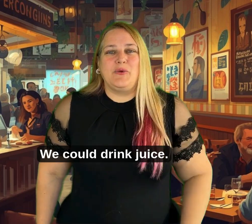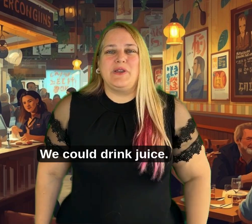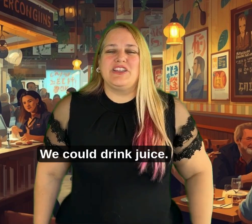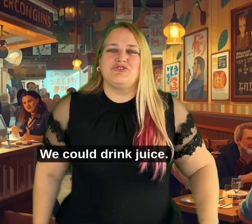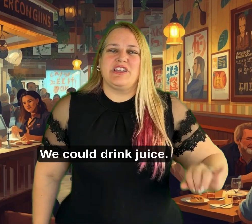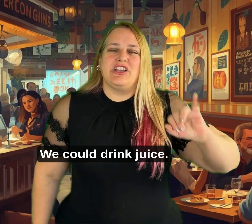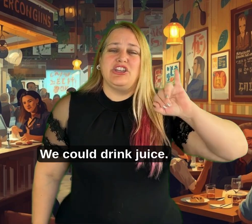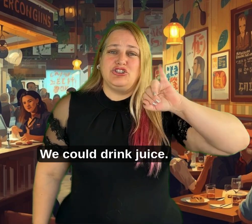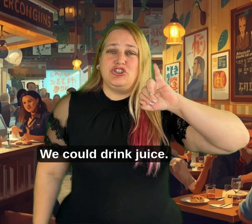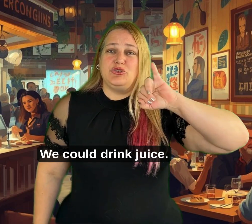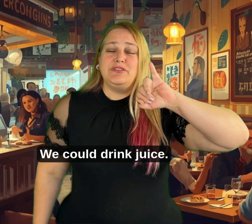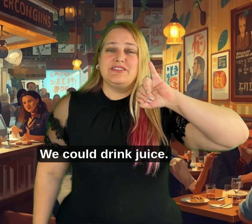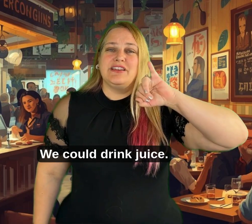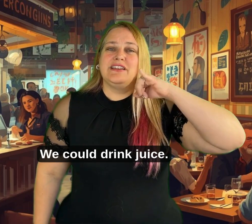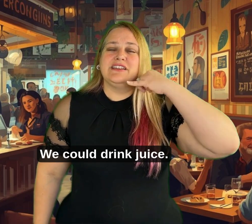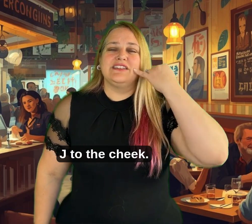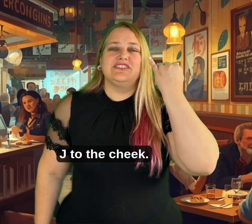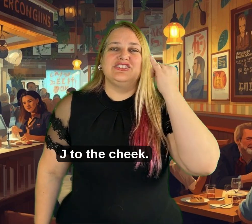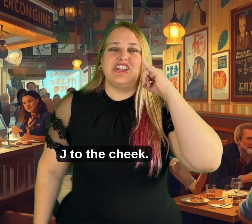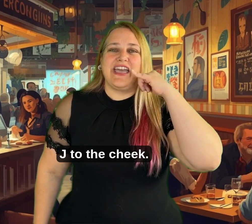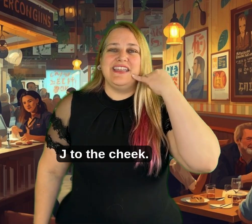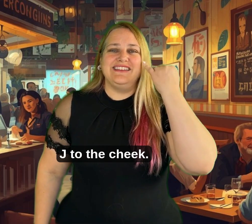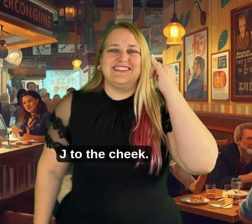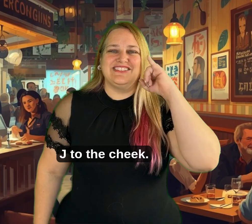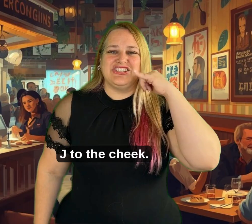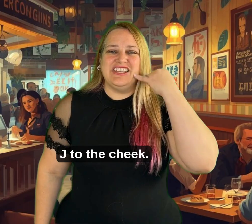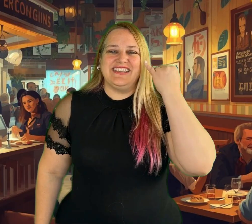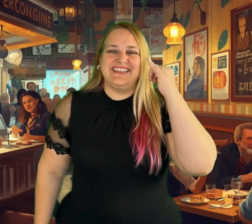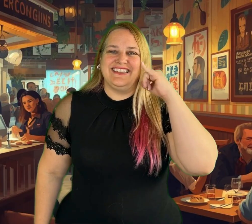We can drink juice, J to the cheek.